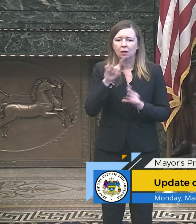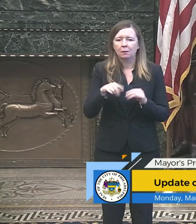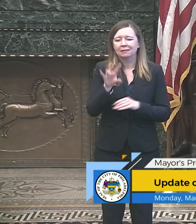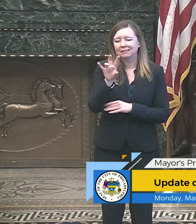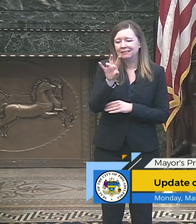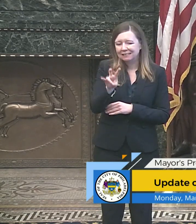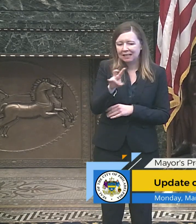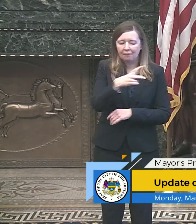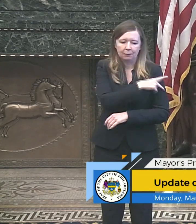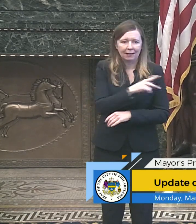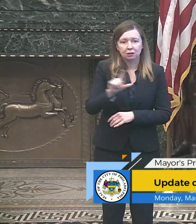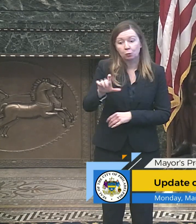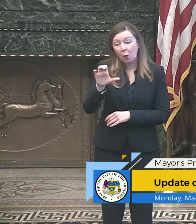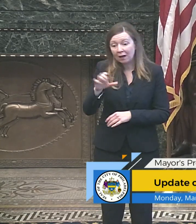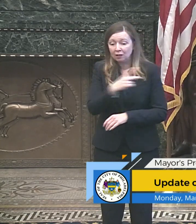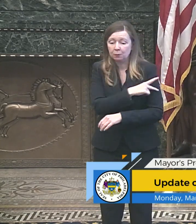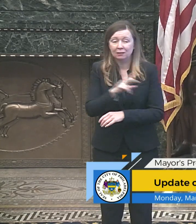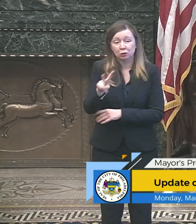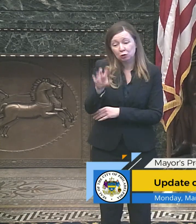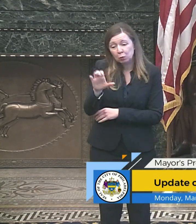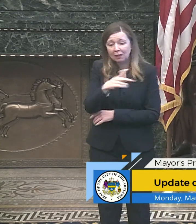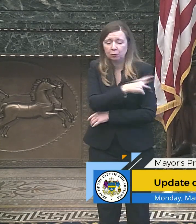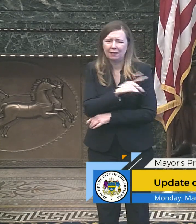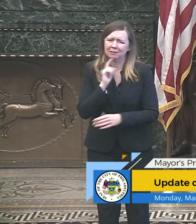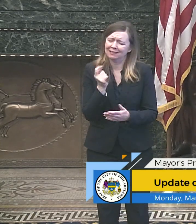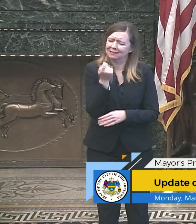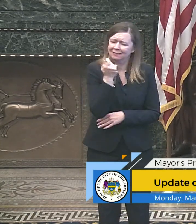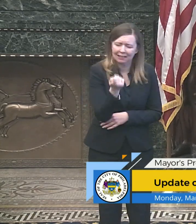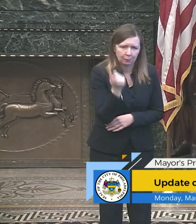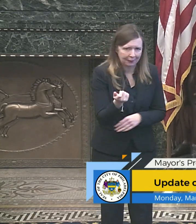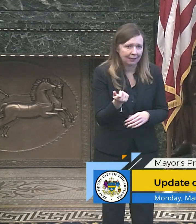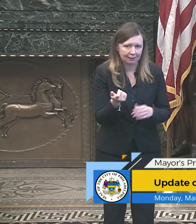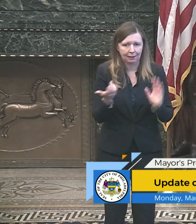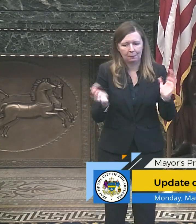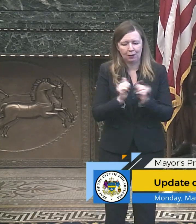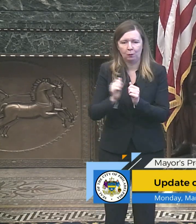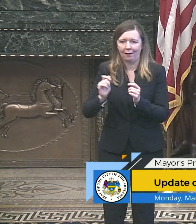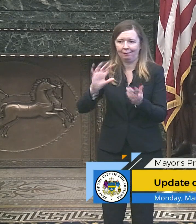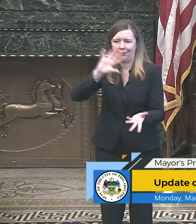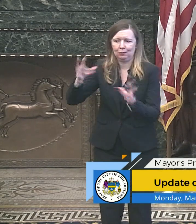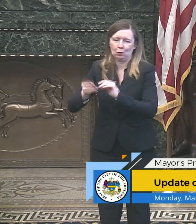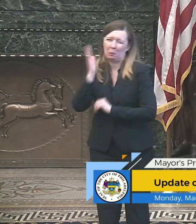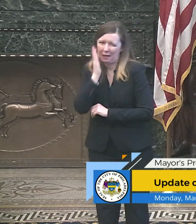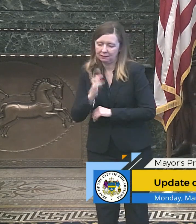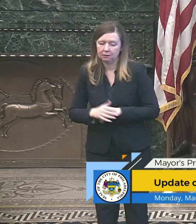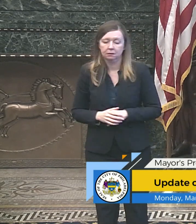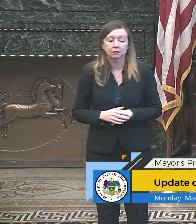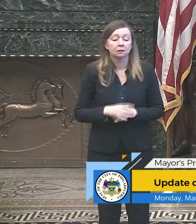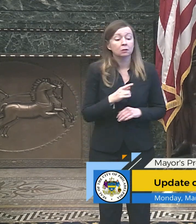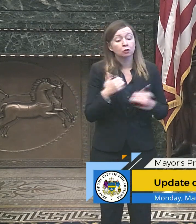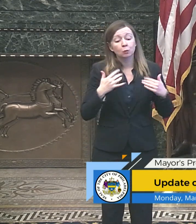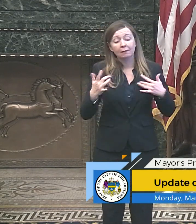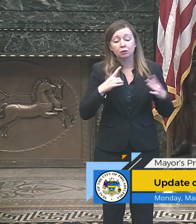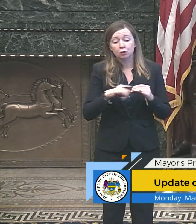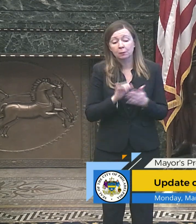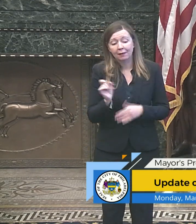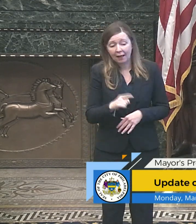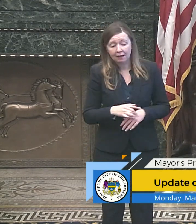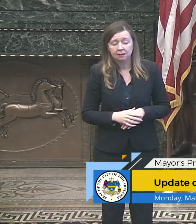70 patients or 100 patients, 200 patients, that's a very tiny fraction of the beds we have total. Is there any concern about that?